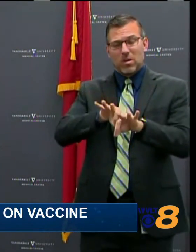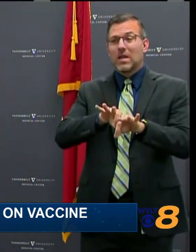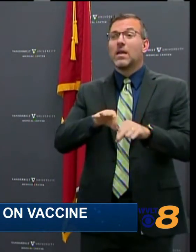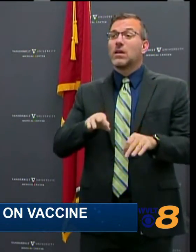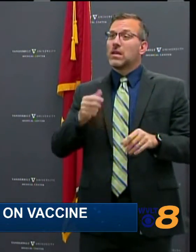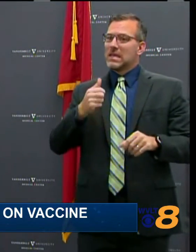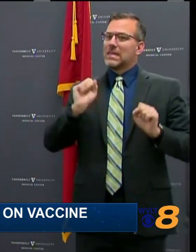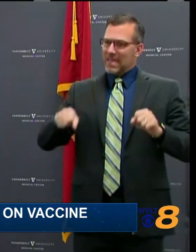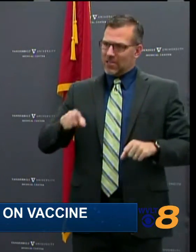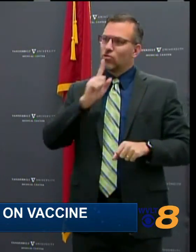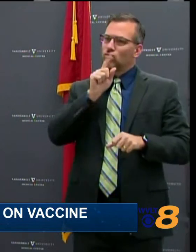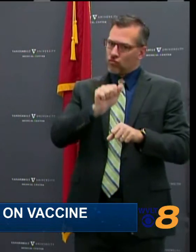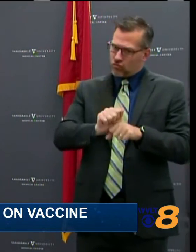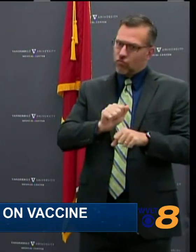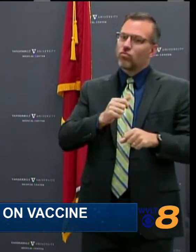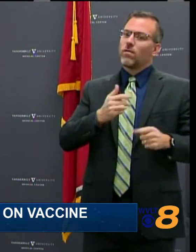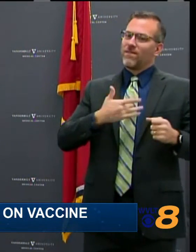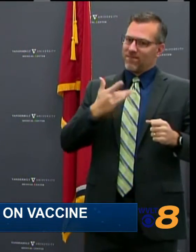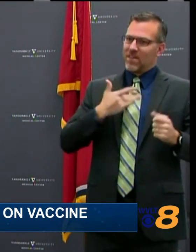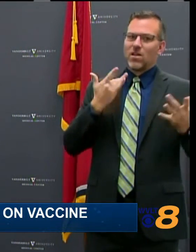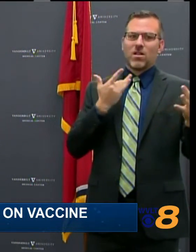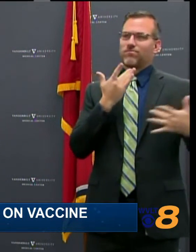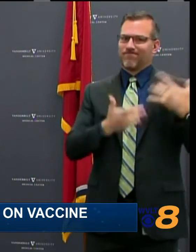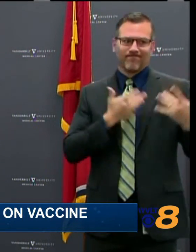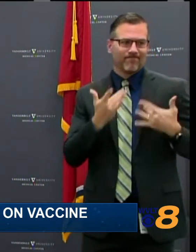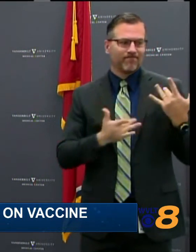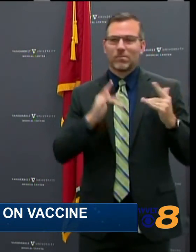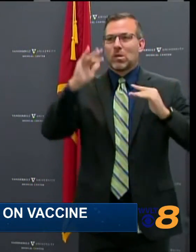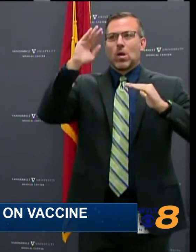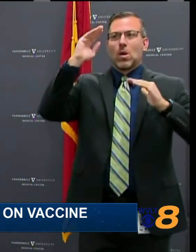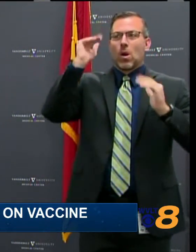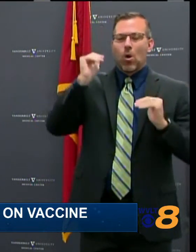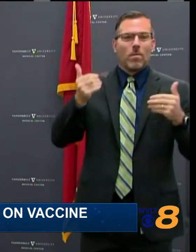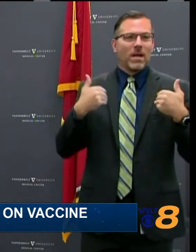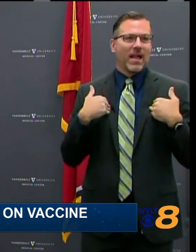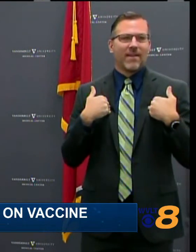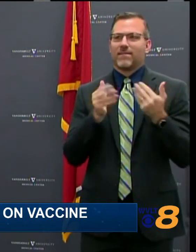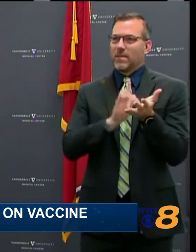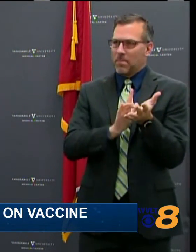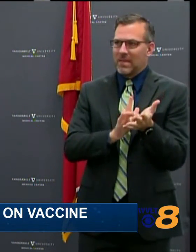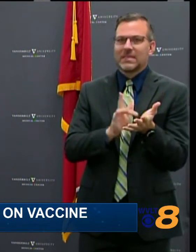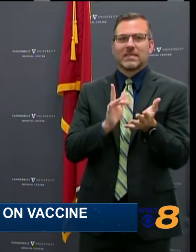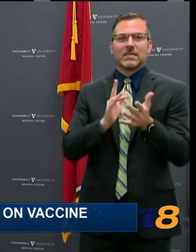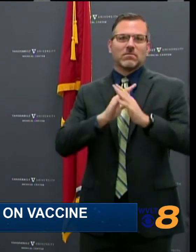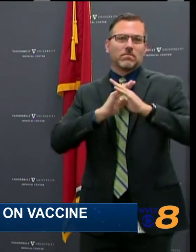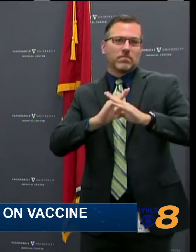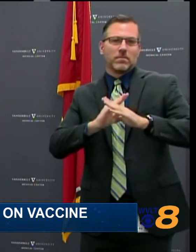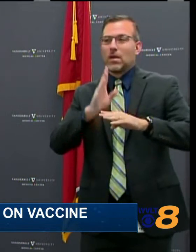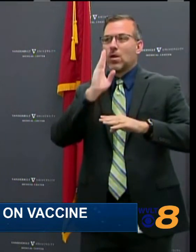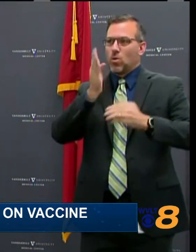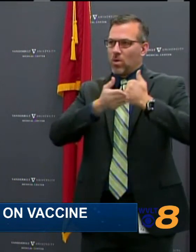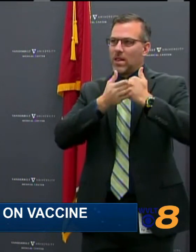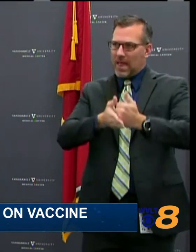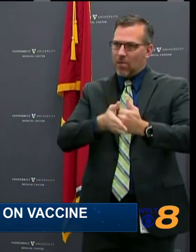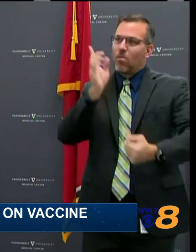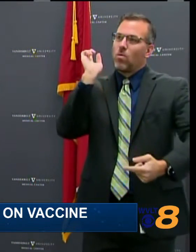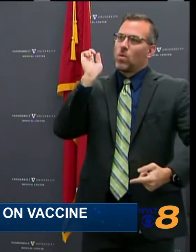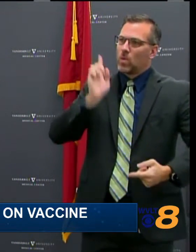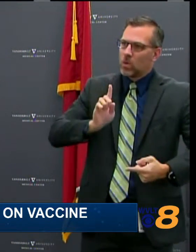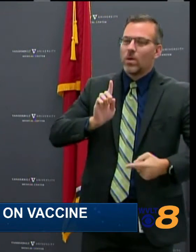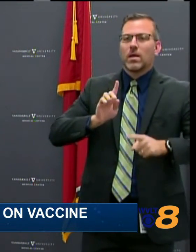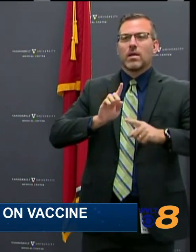about what these medical professionals and this vaccine will provide for